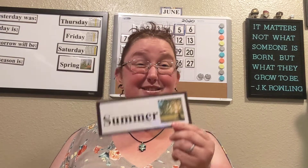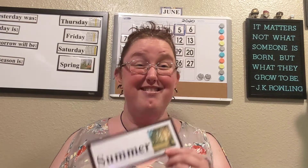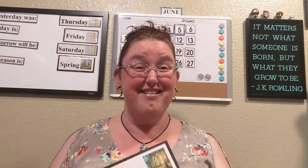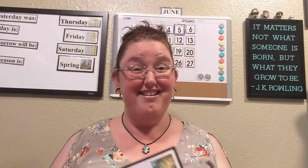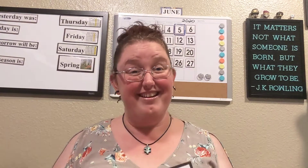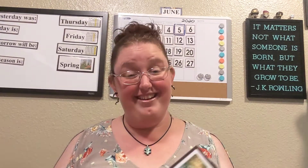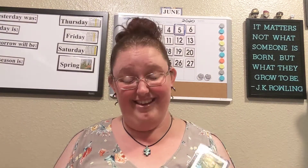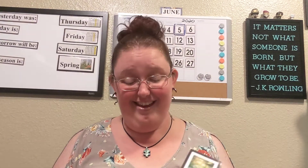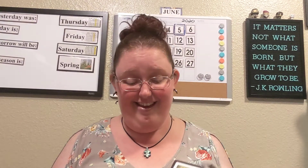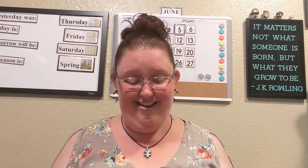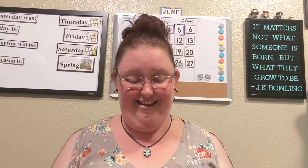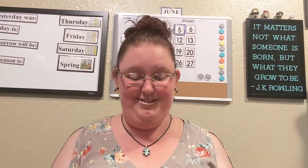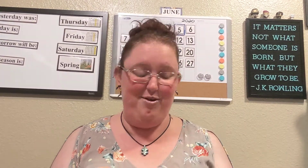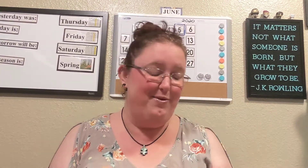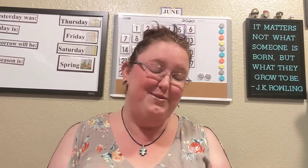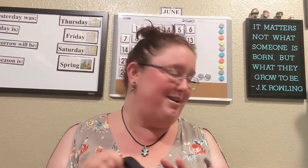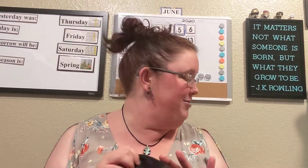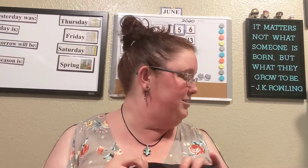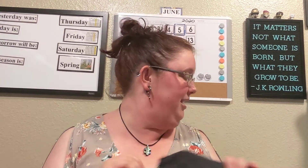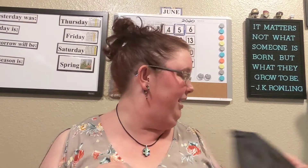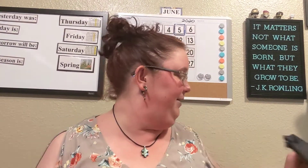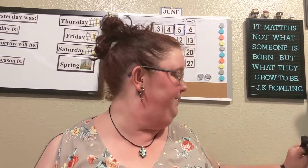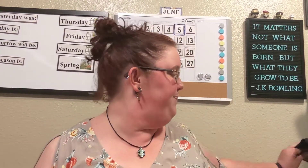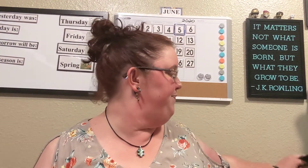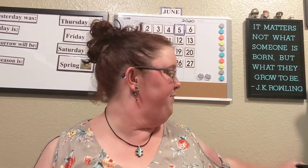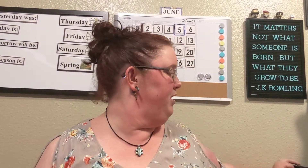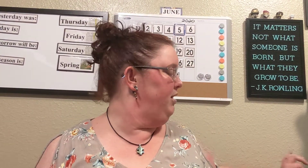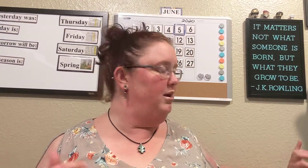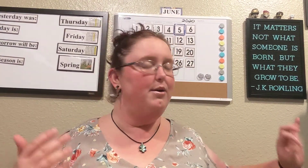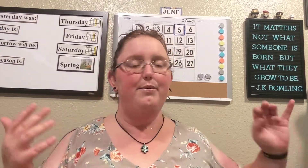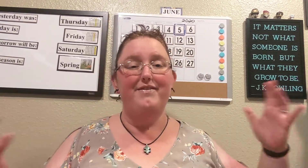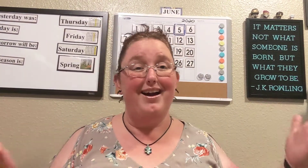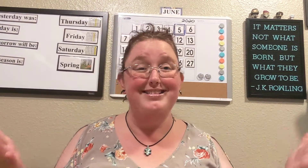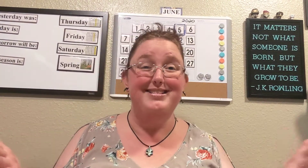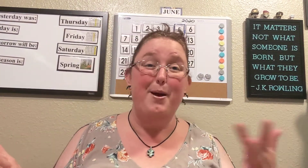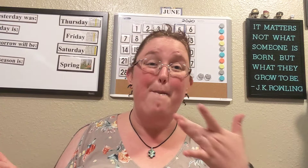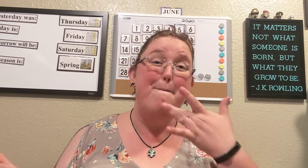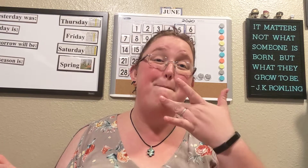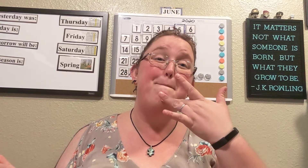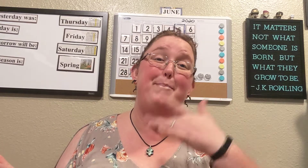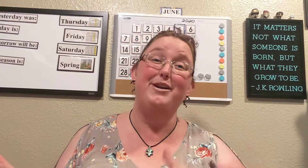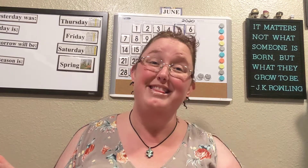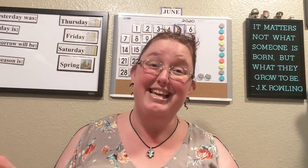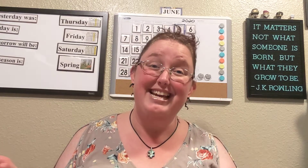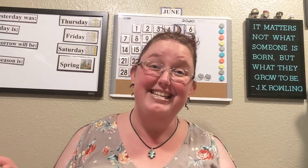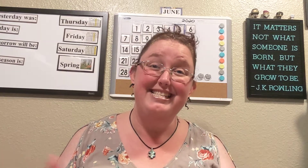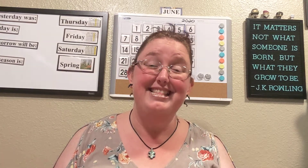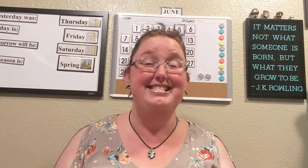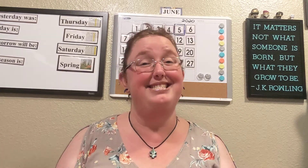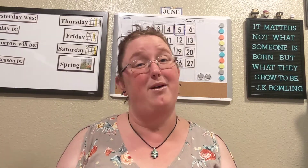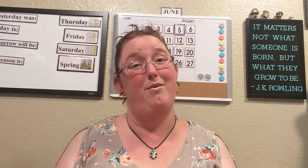summer. Yeah, it's almost summertime. We've got some birthdays in the